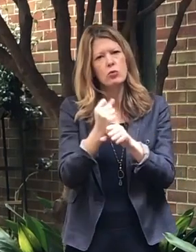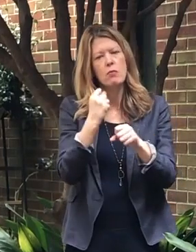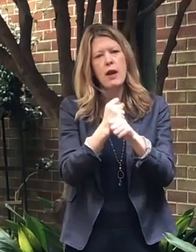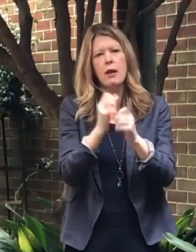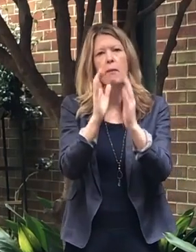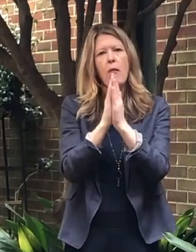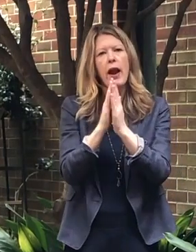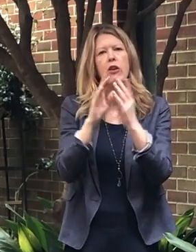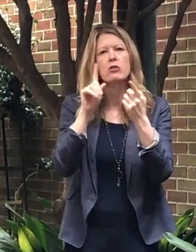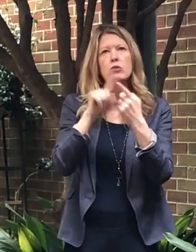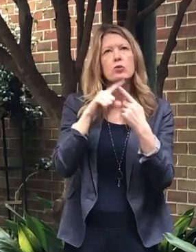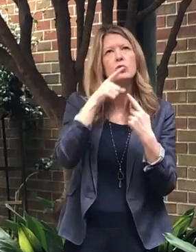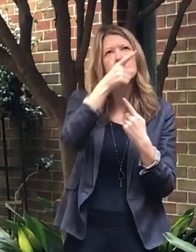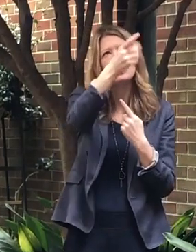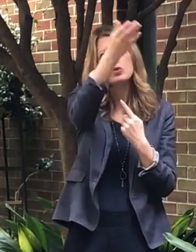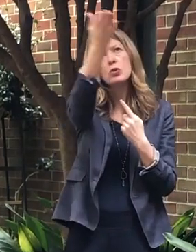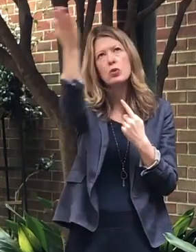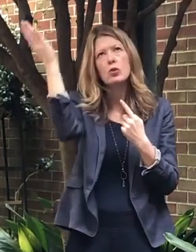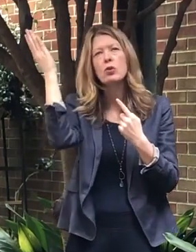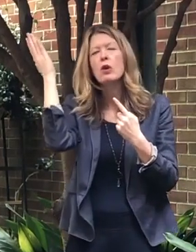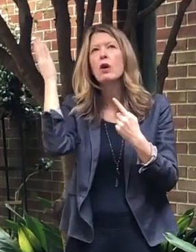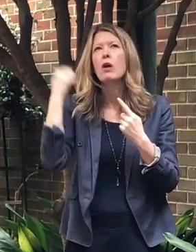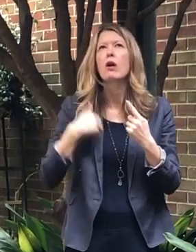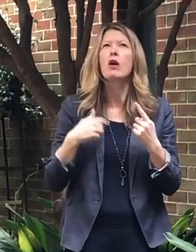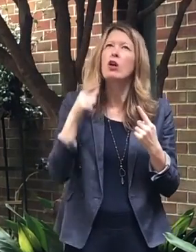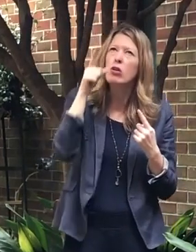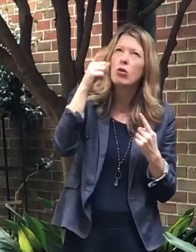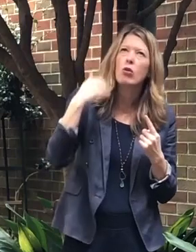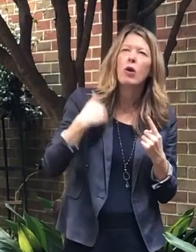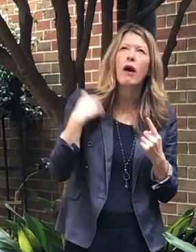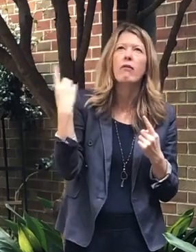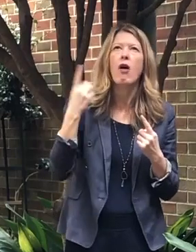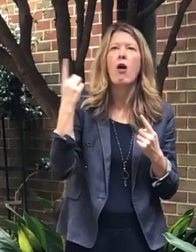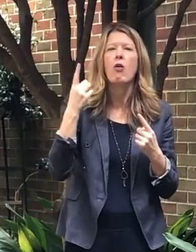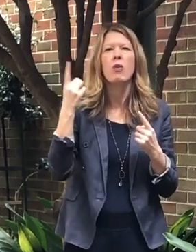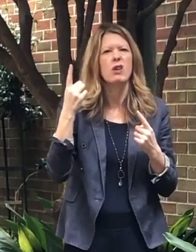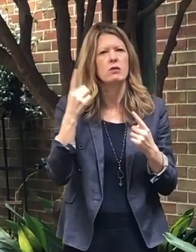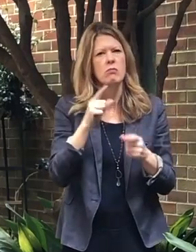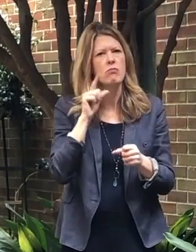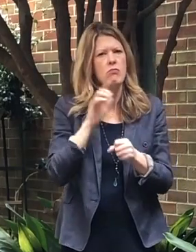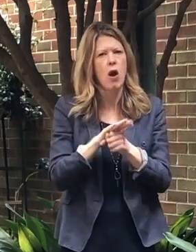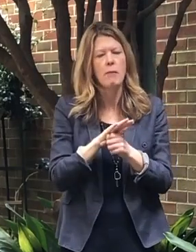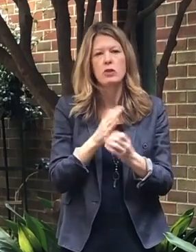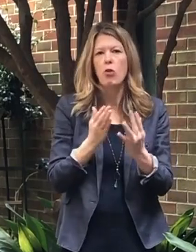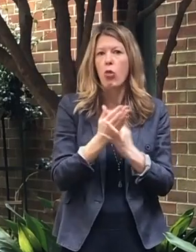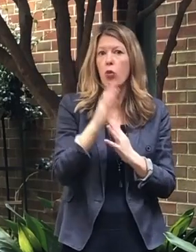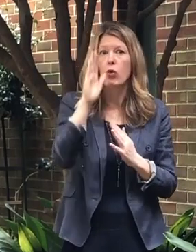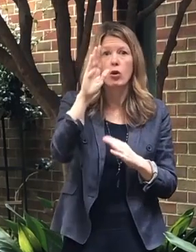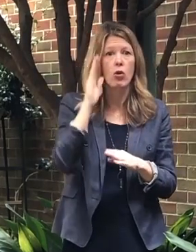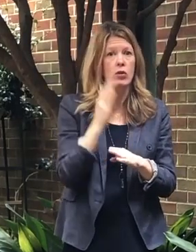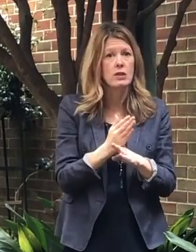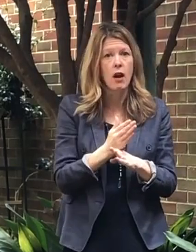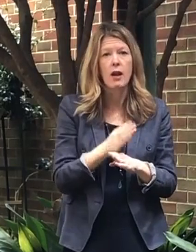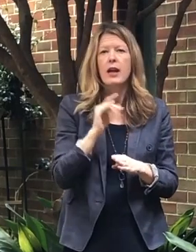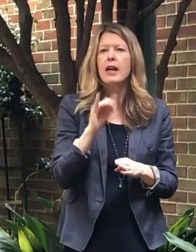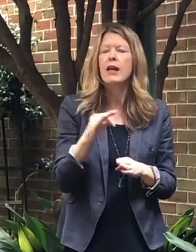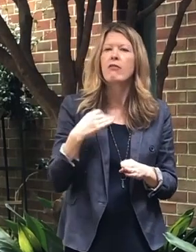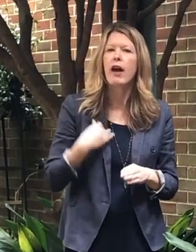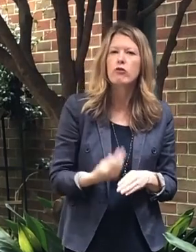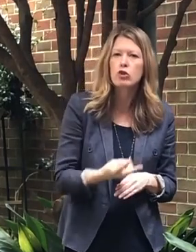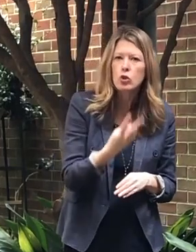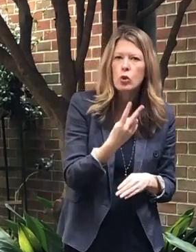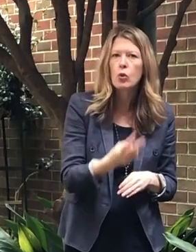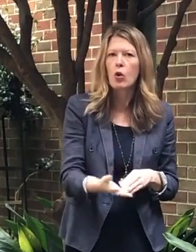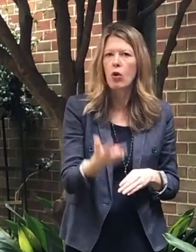you, and you have promised through your well-beloved Son that when two or three are